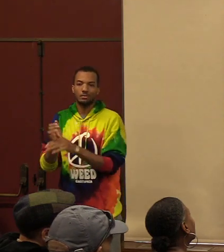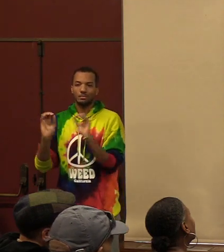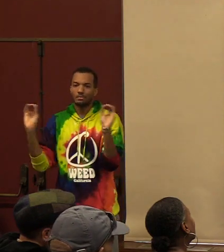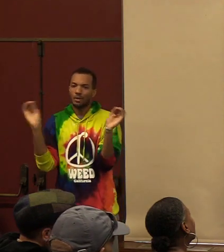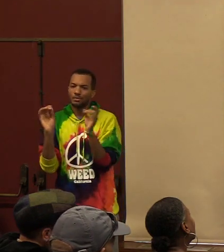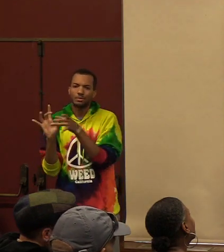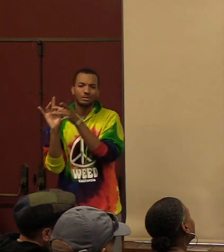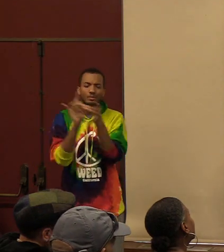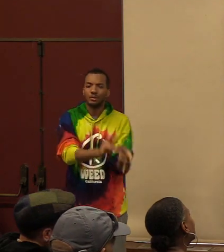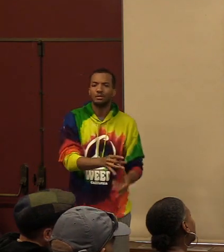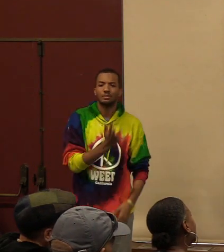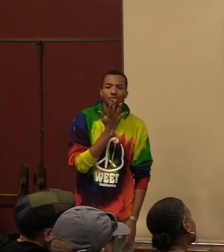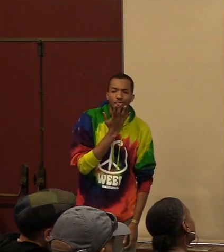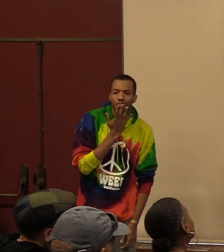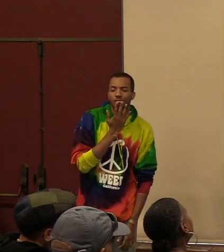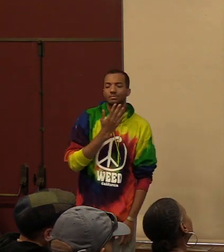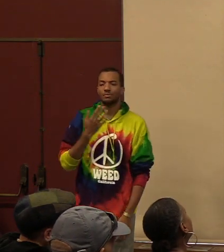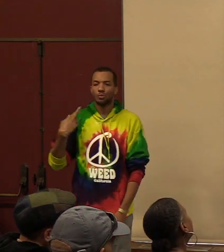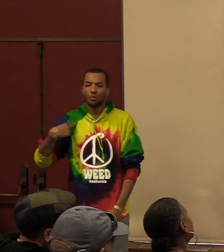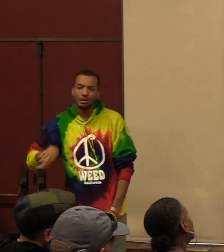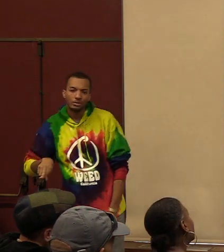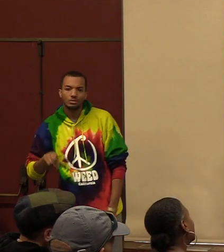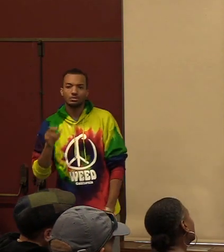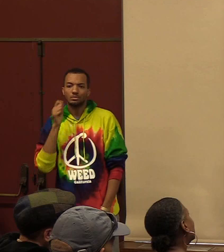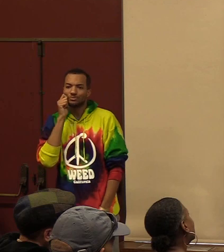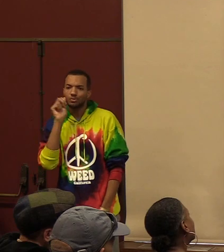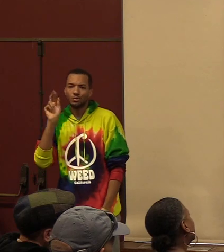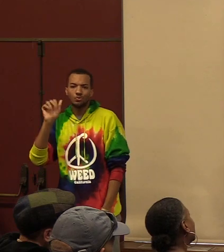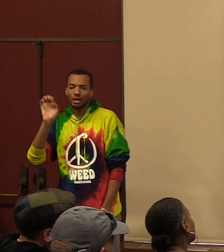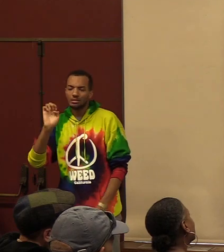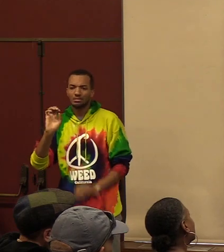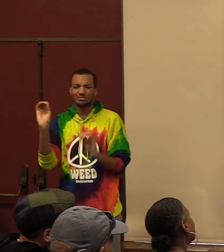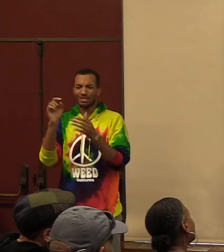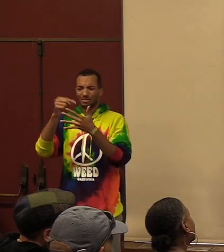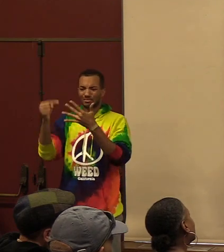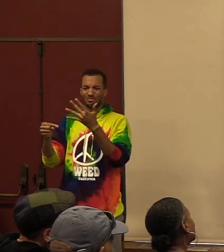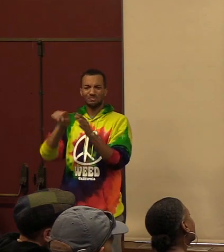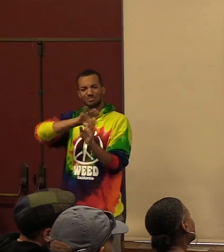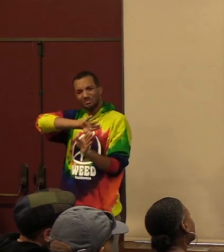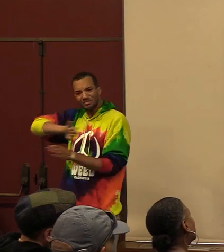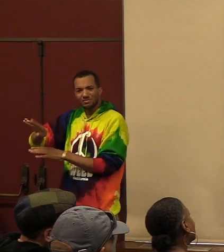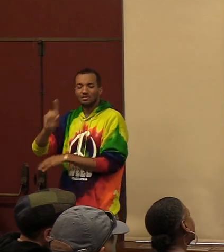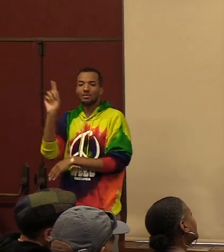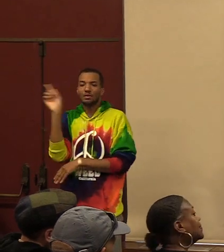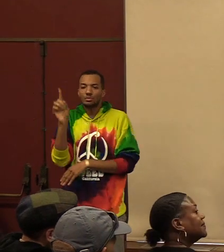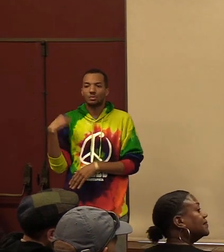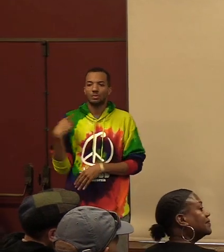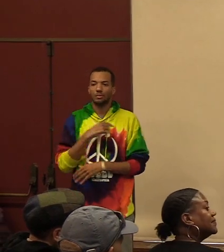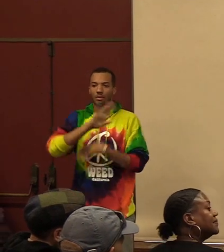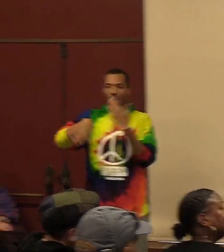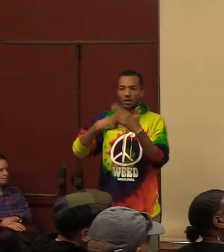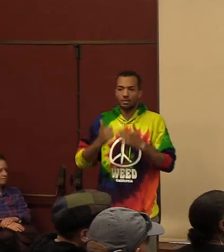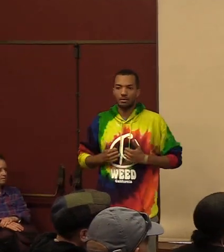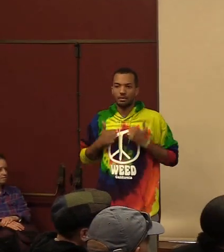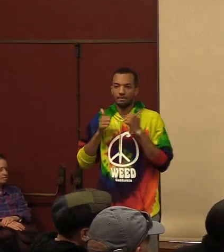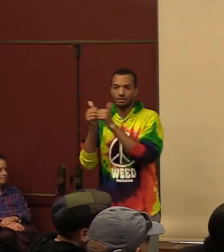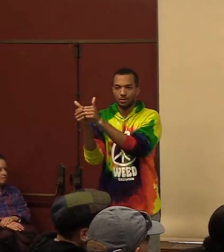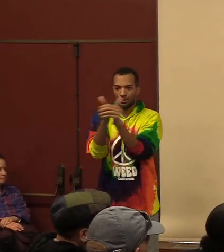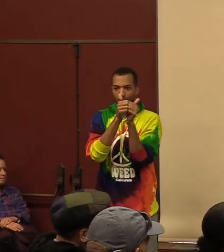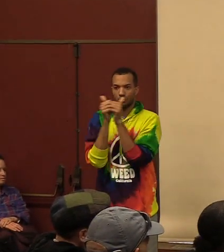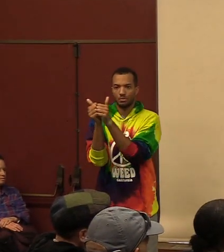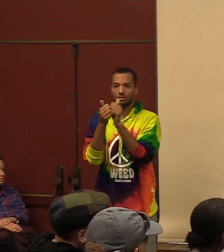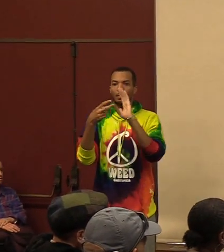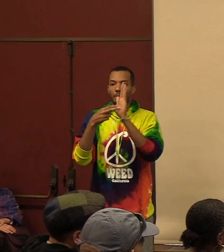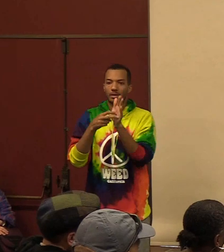with color, religion, nothing else. It's where you live. And it's all